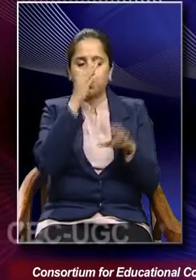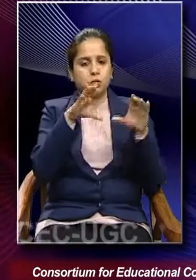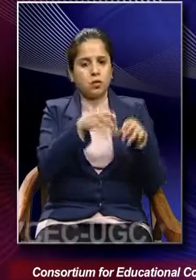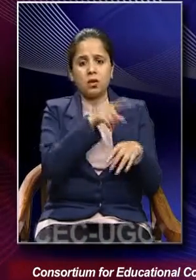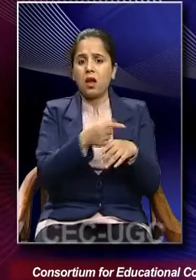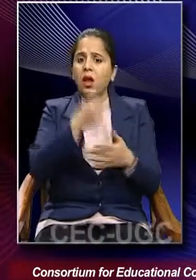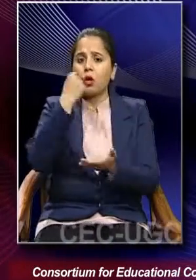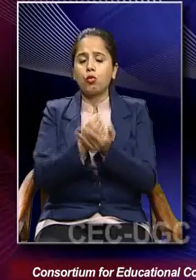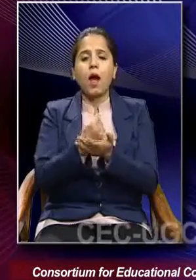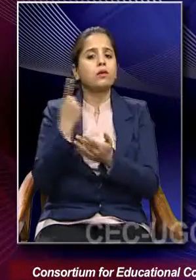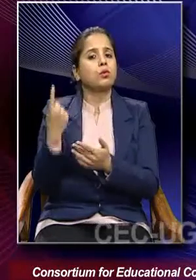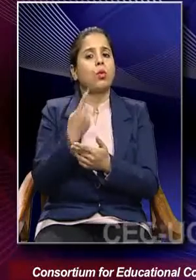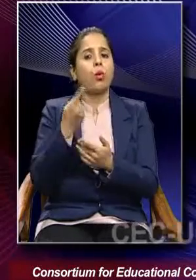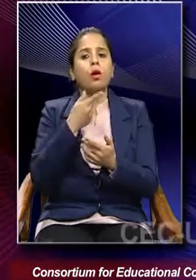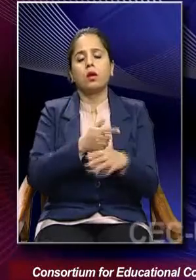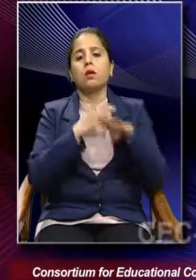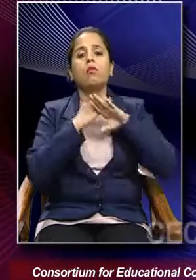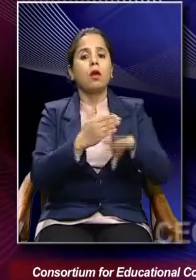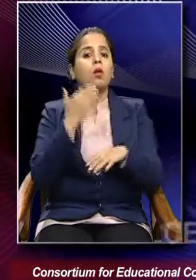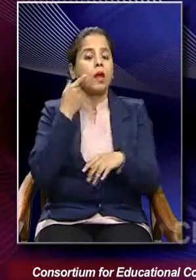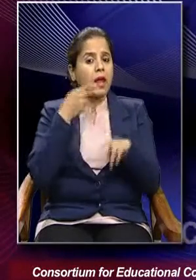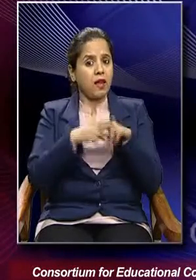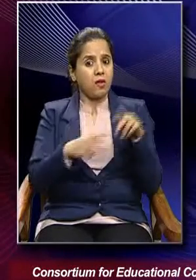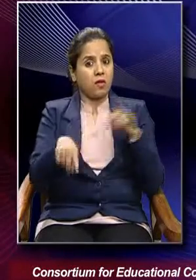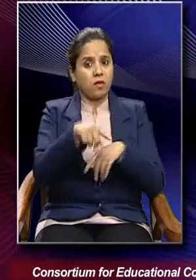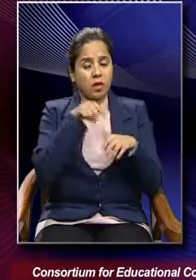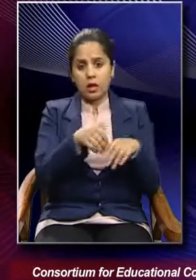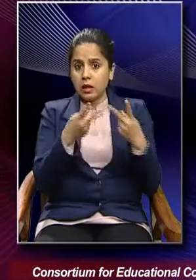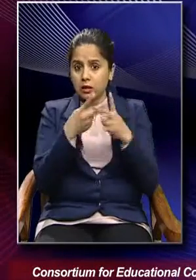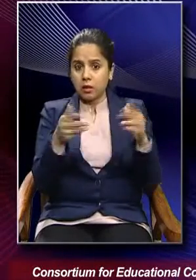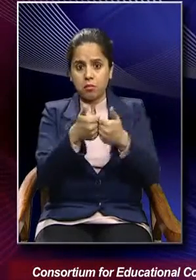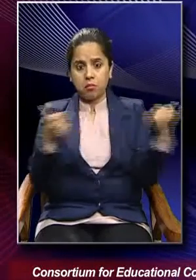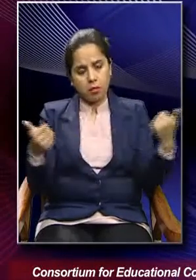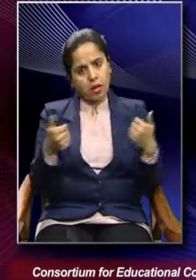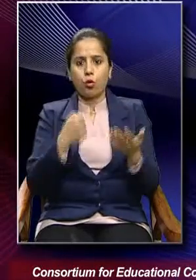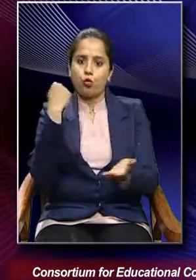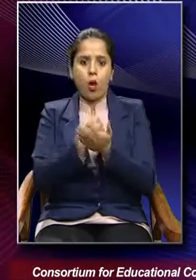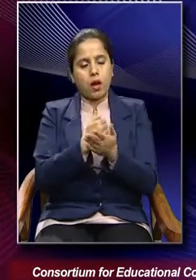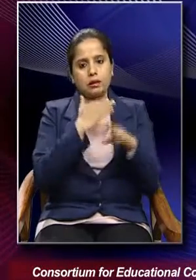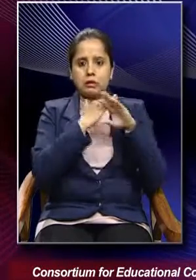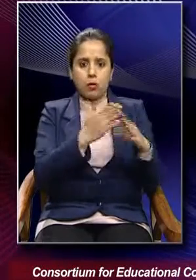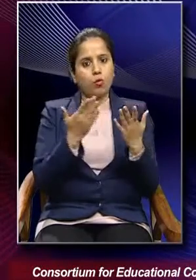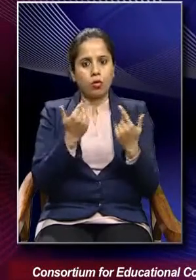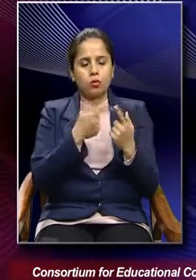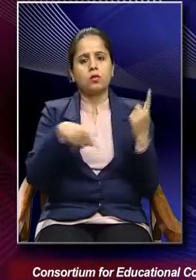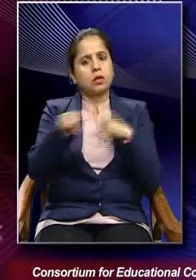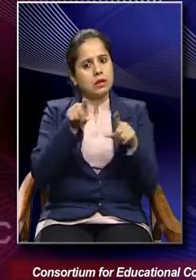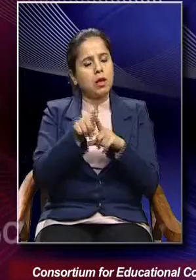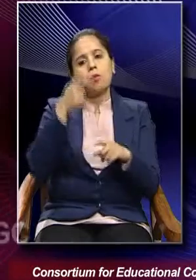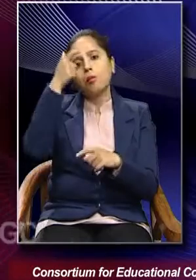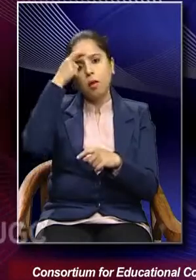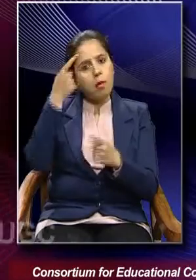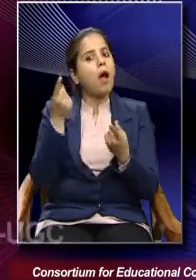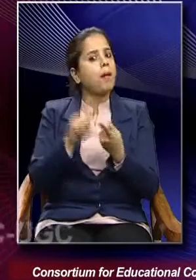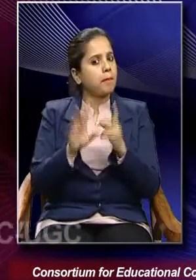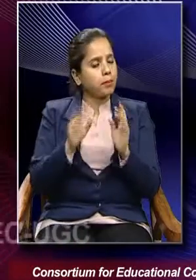could only be preserved if they got a separate state. So there was also the problem